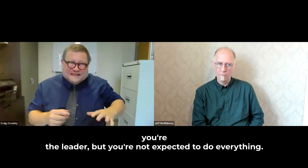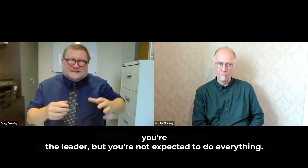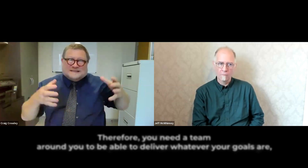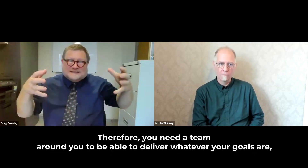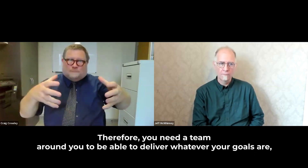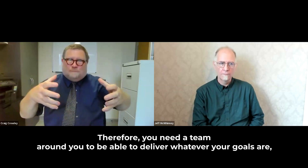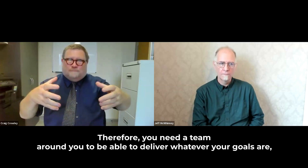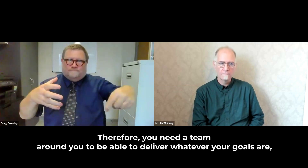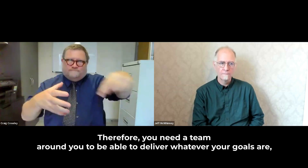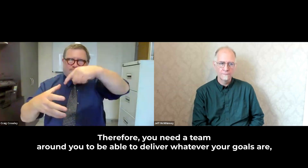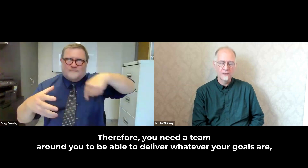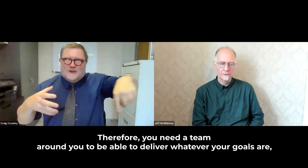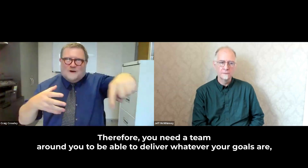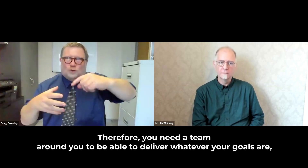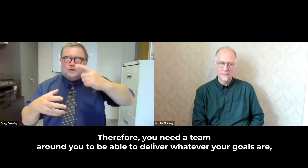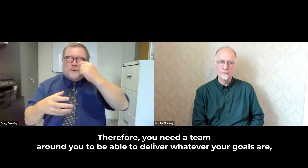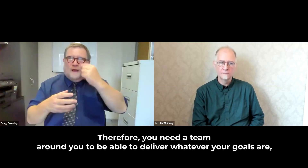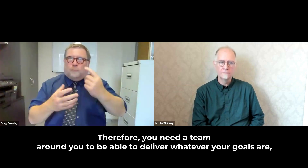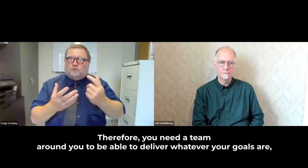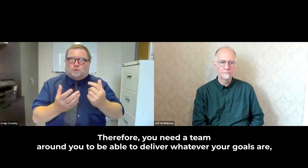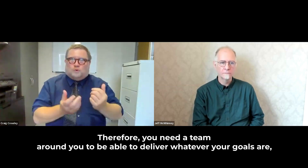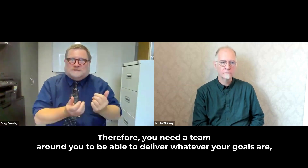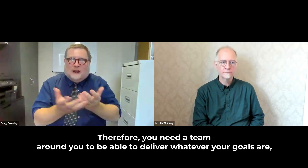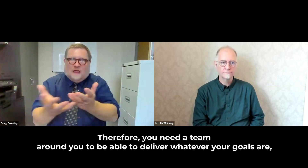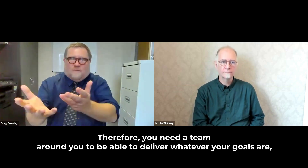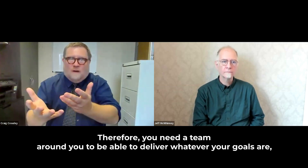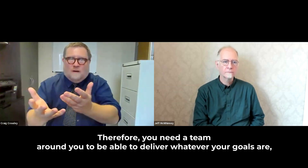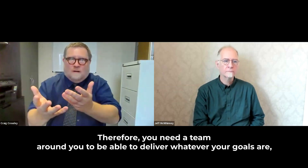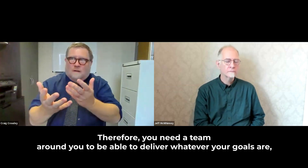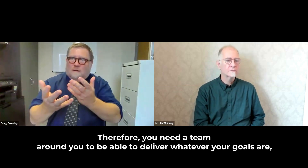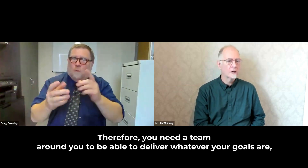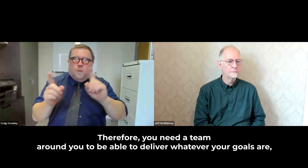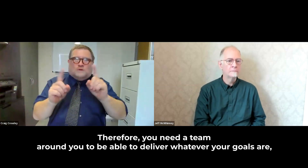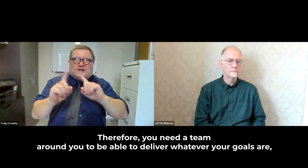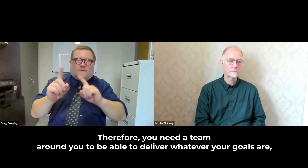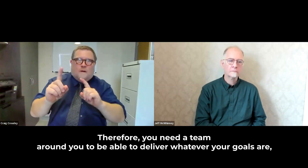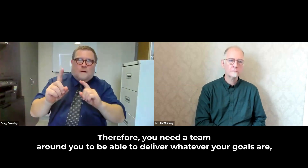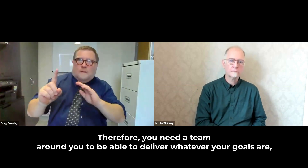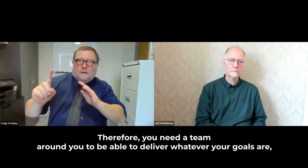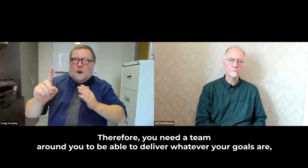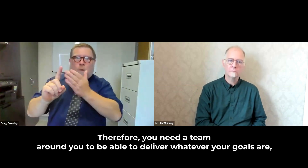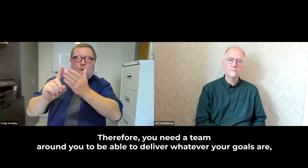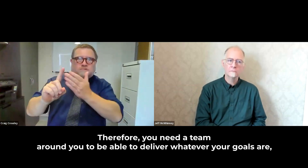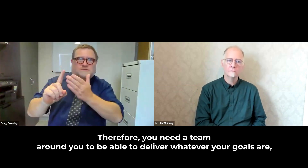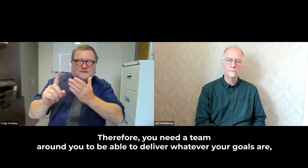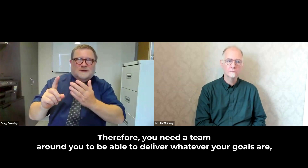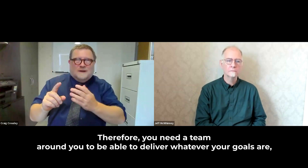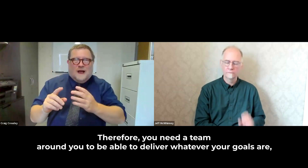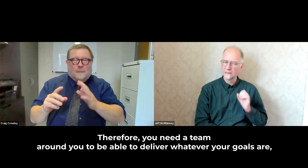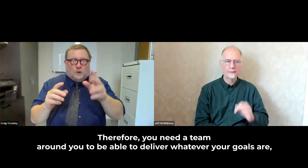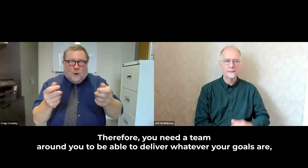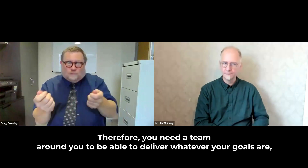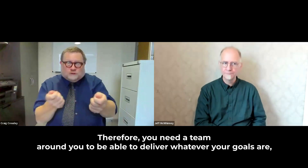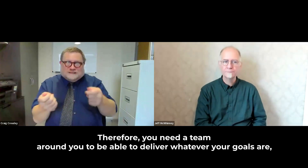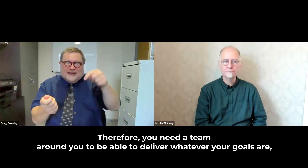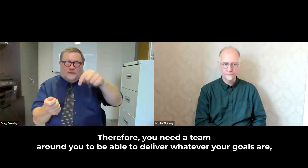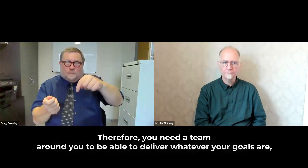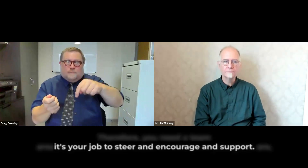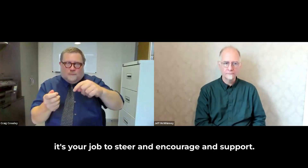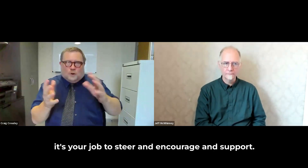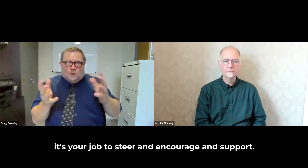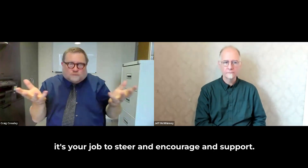do everything. Therefore, you need a team around you to be able to deliver whatever your goals